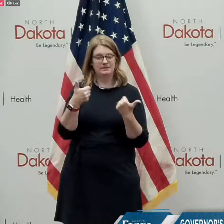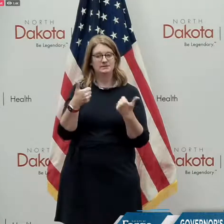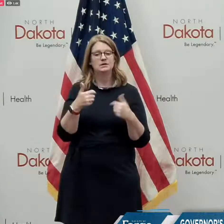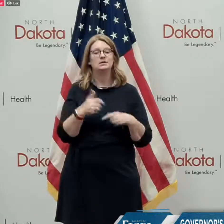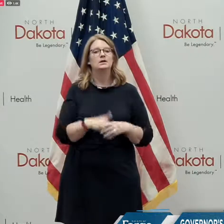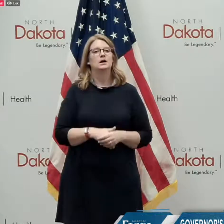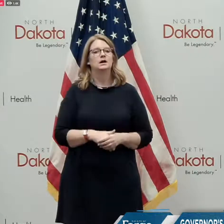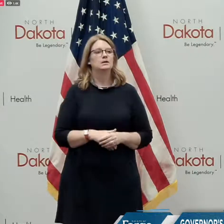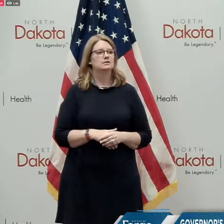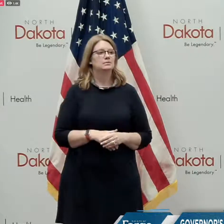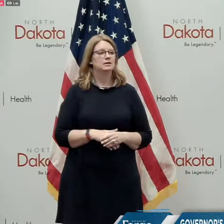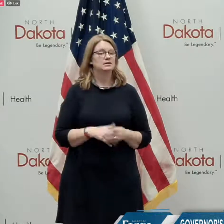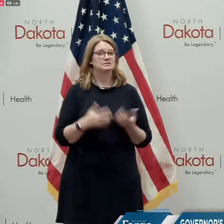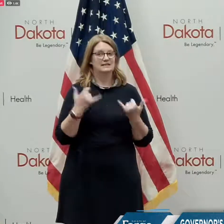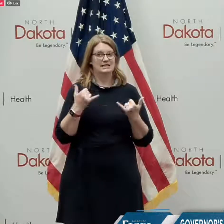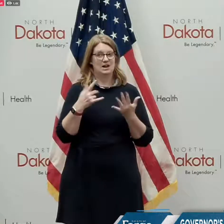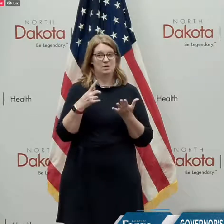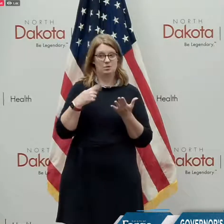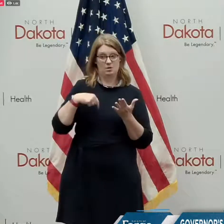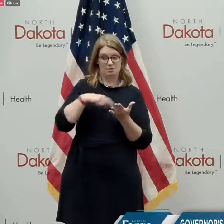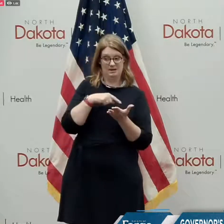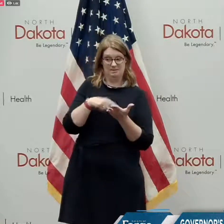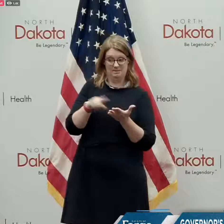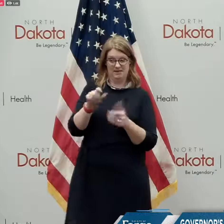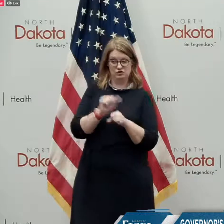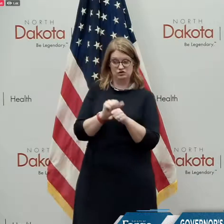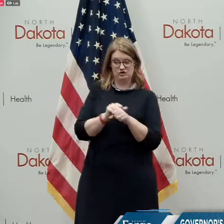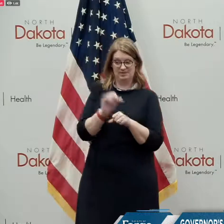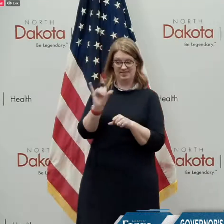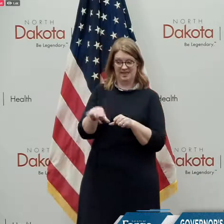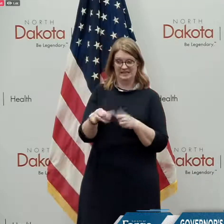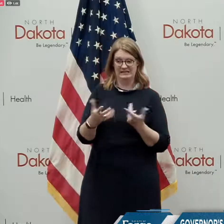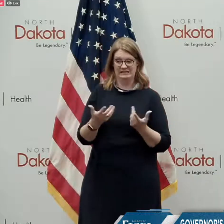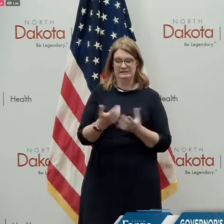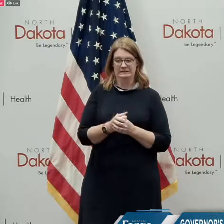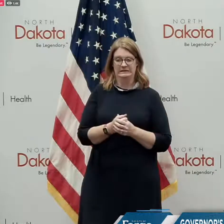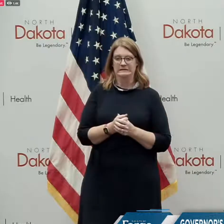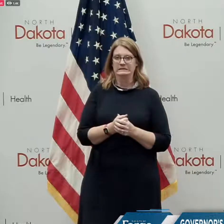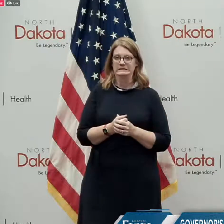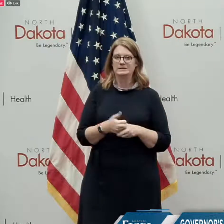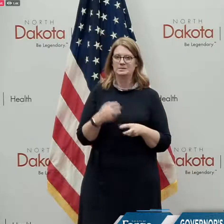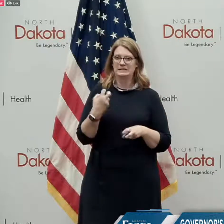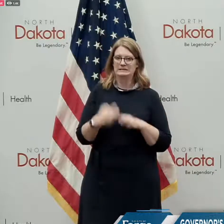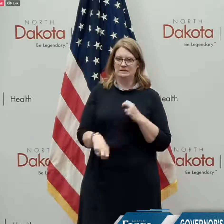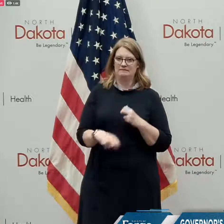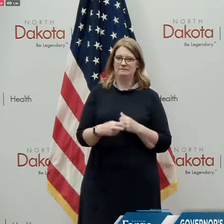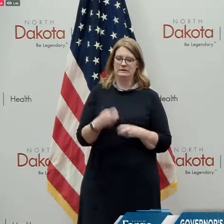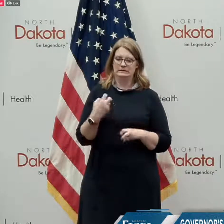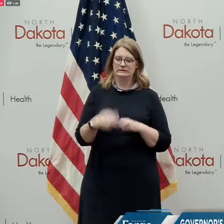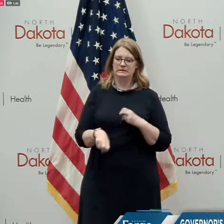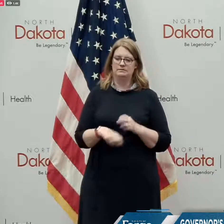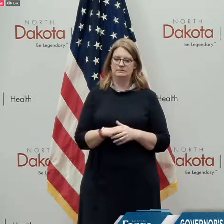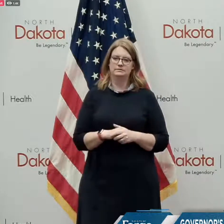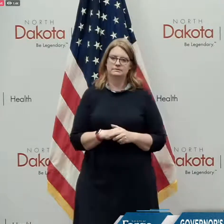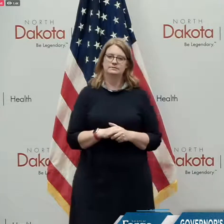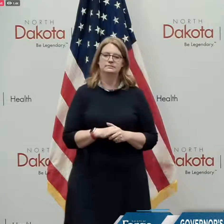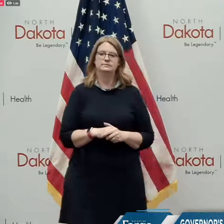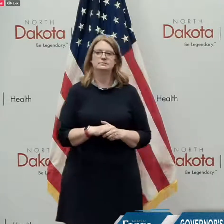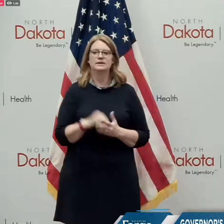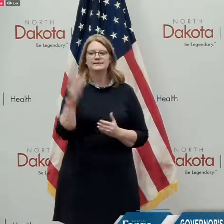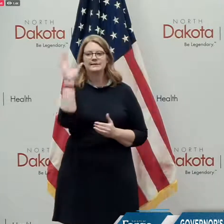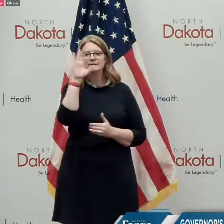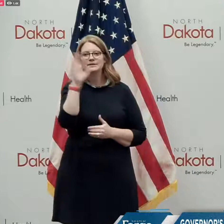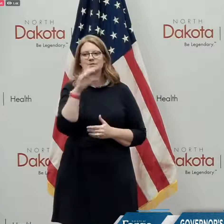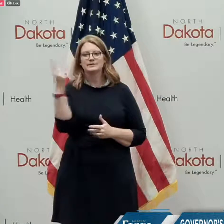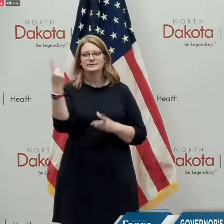What we pay for that job right now is again, I think it's be very tough to fill, and it'd be we're again grateful that